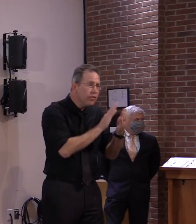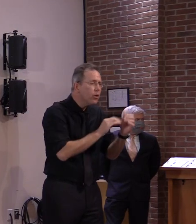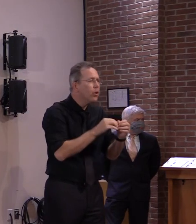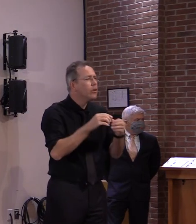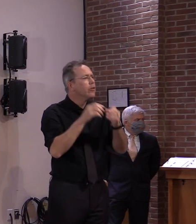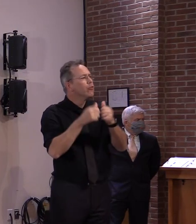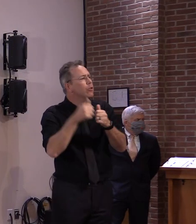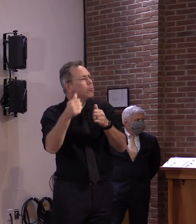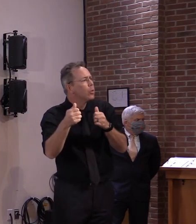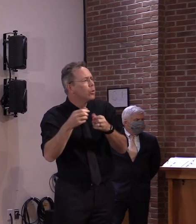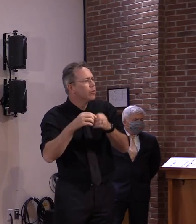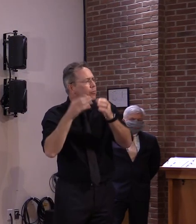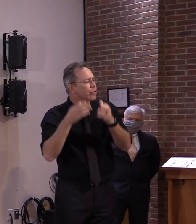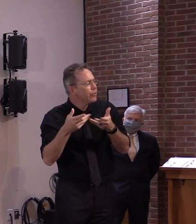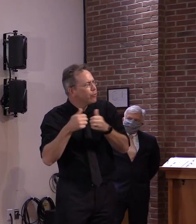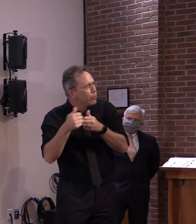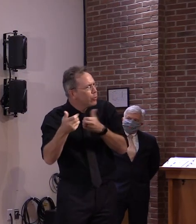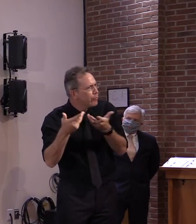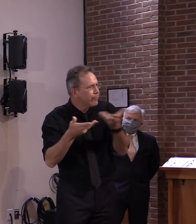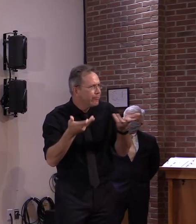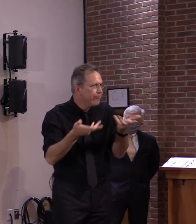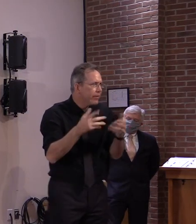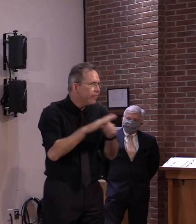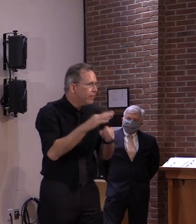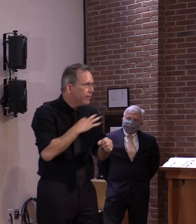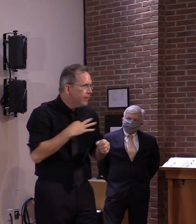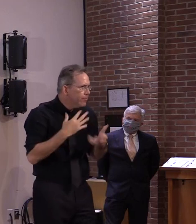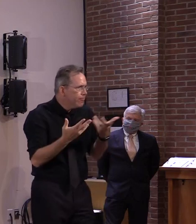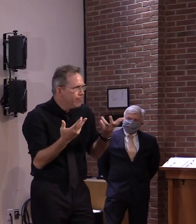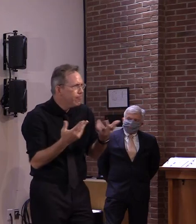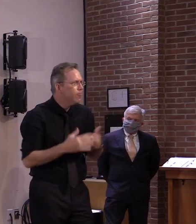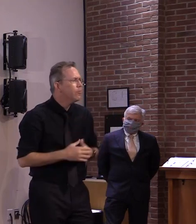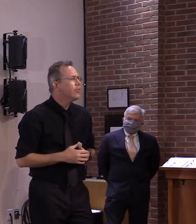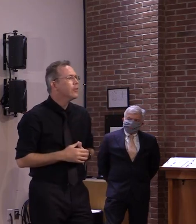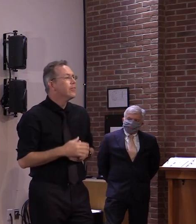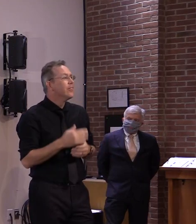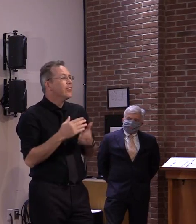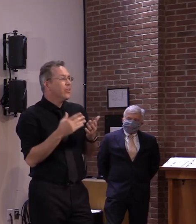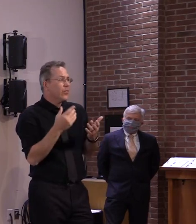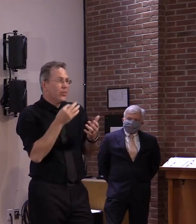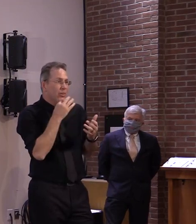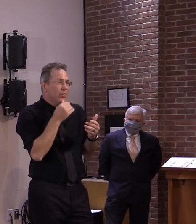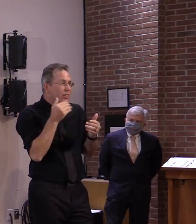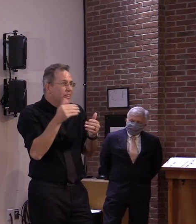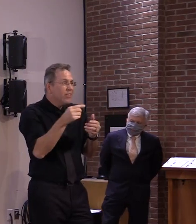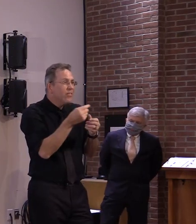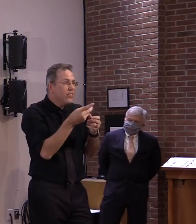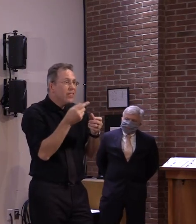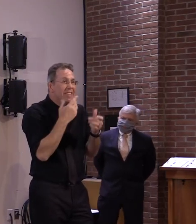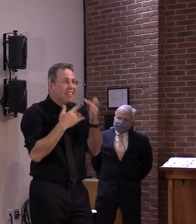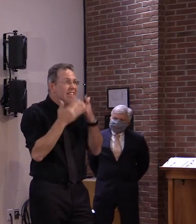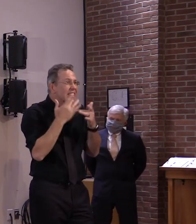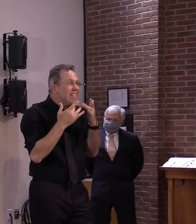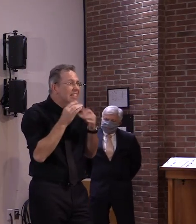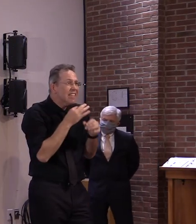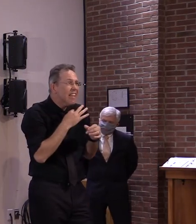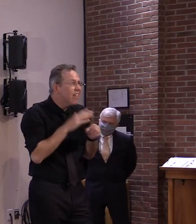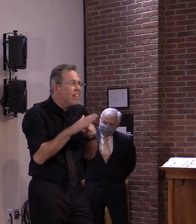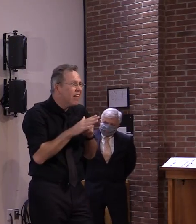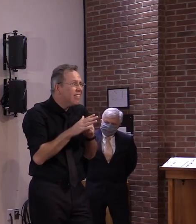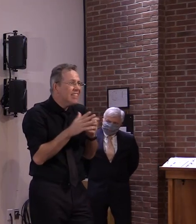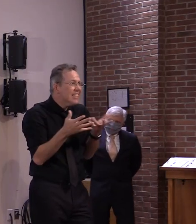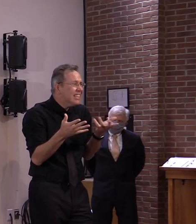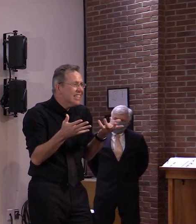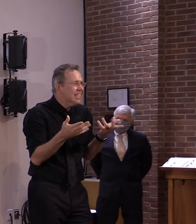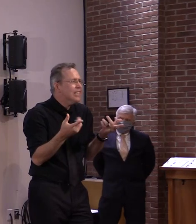thin are some of the staffing margins as we start to see? I think they're fairly slim, you know, but one of the advantages, again, with the remote learning